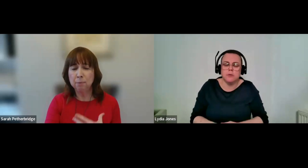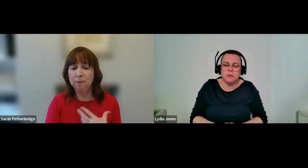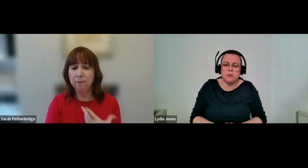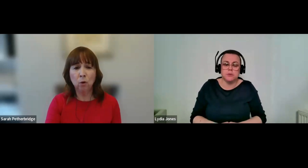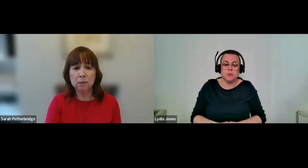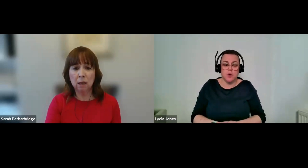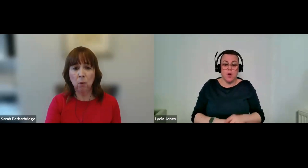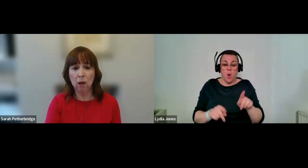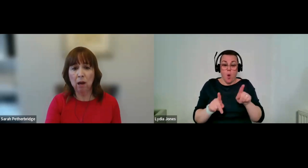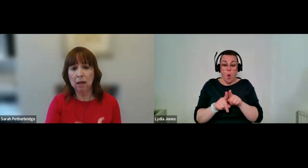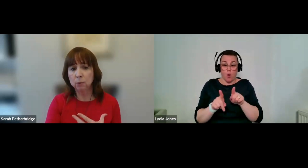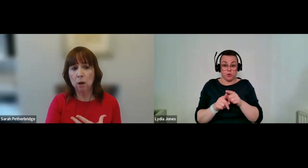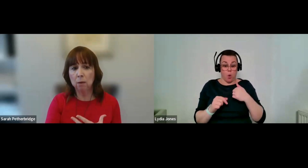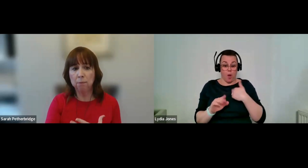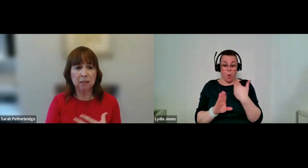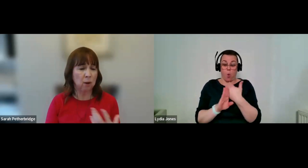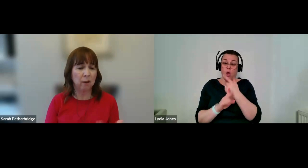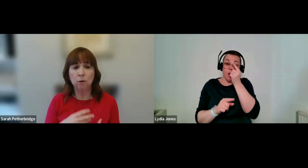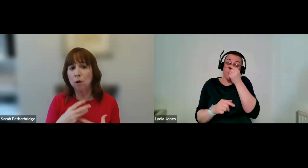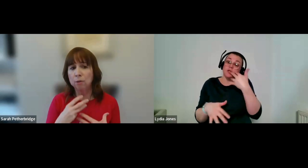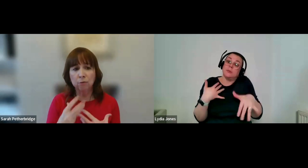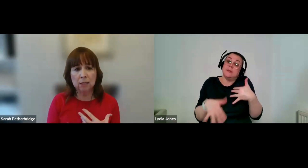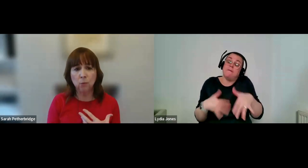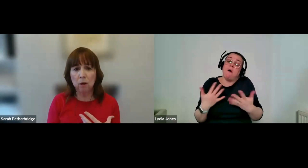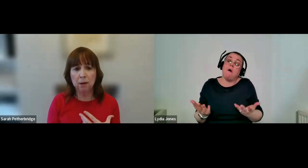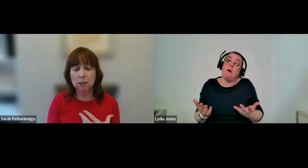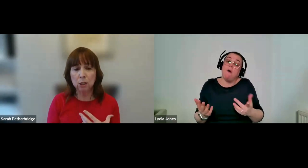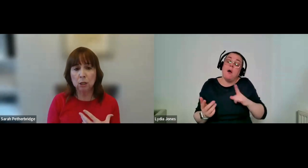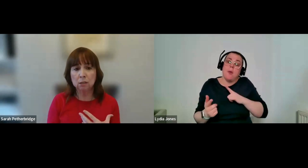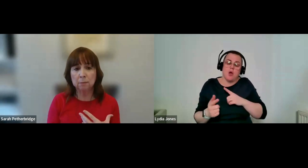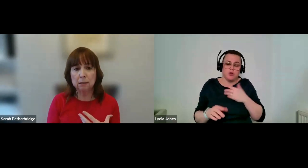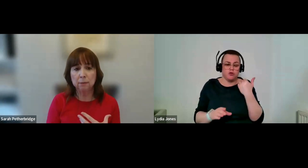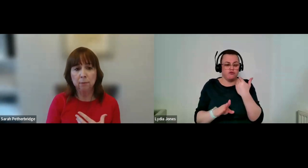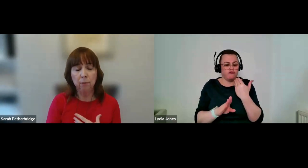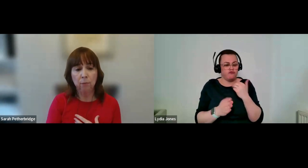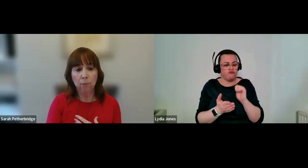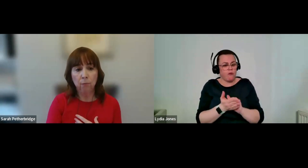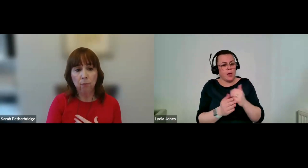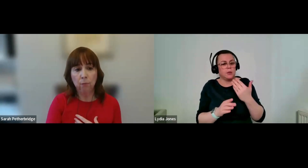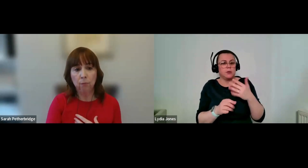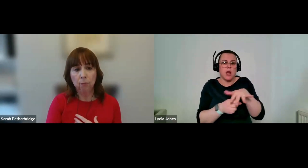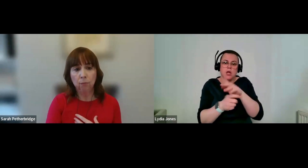not being able to perform so well at work because we haven't got the right workplace adjustment.